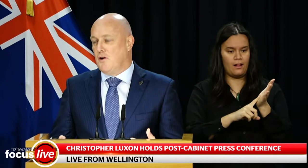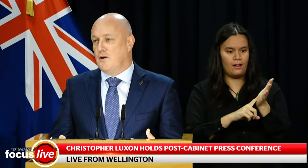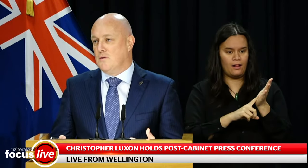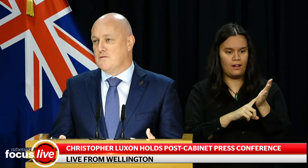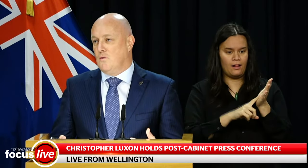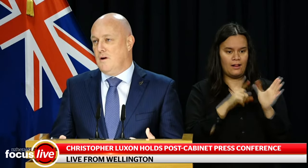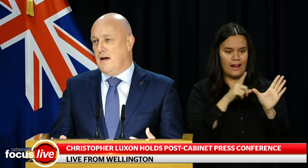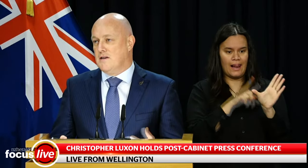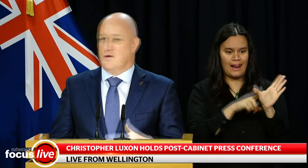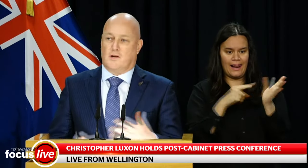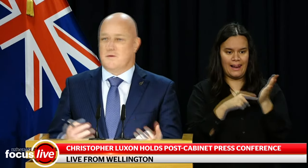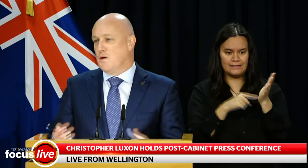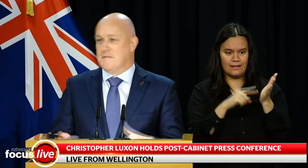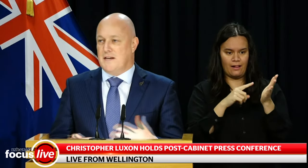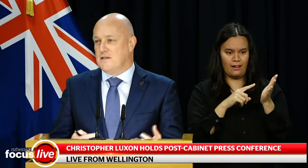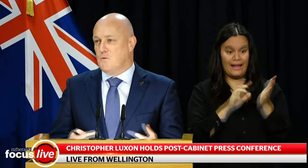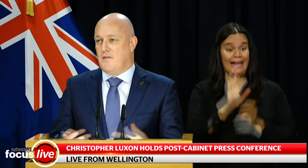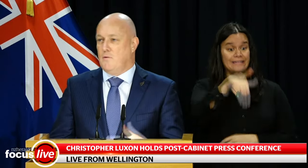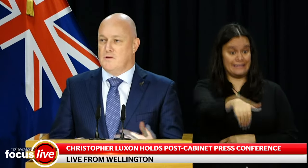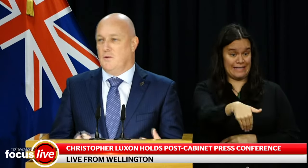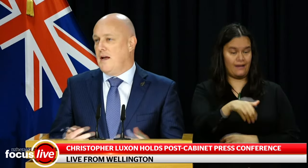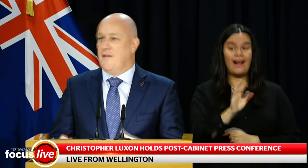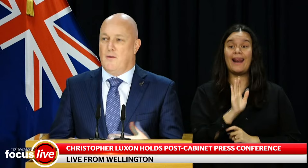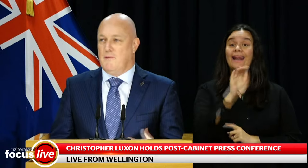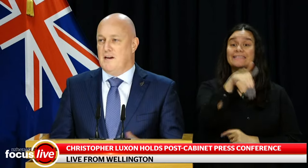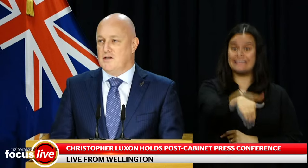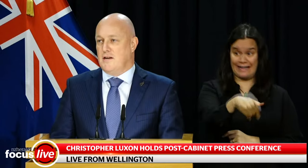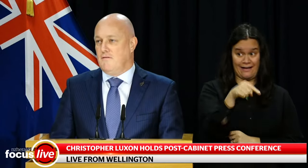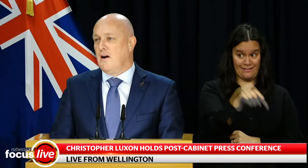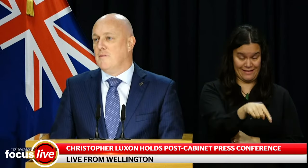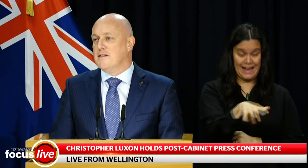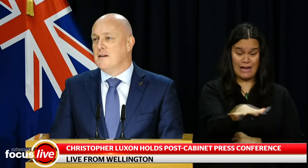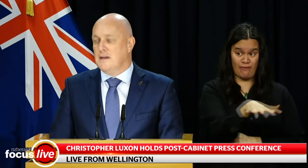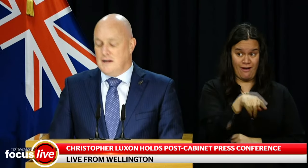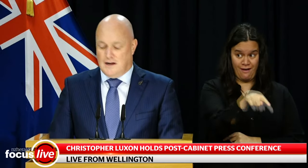GP the protocols for, under certain circumstances, what they will do and how they will